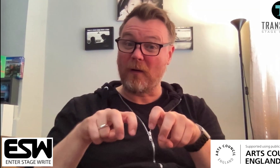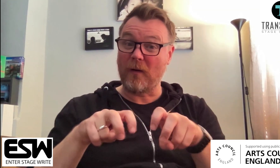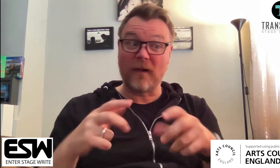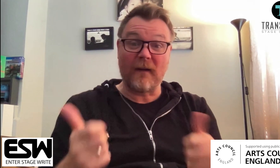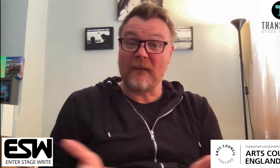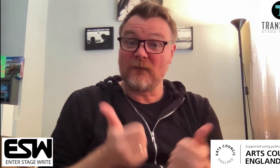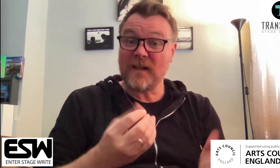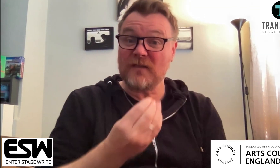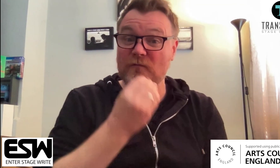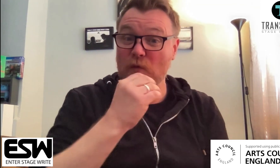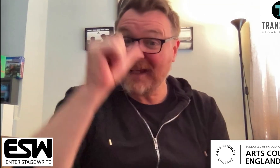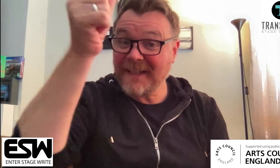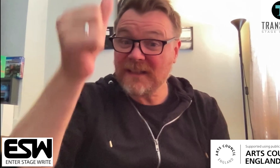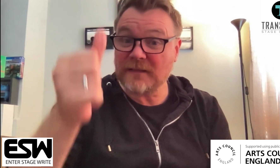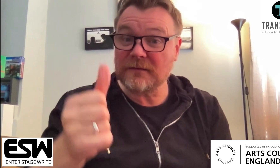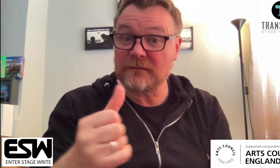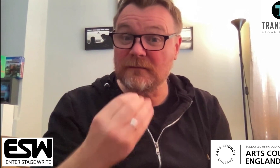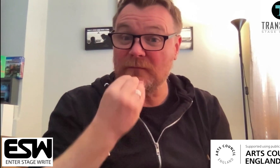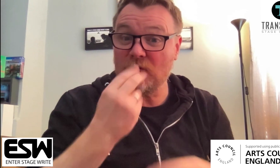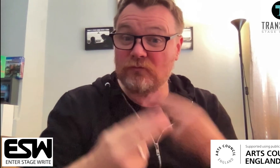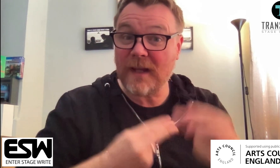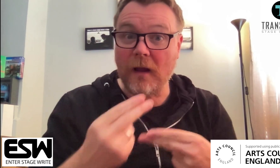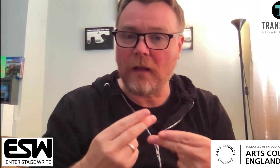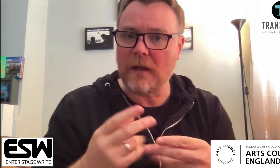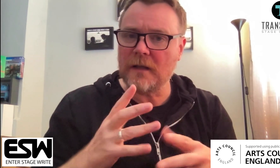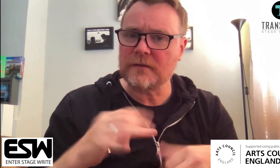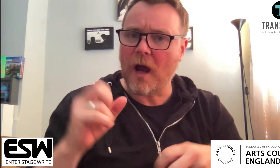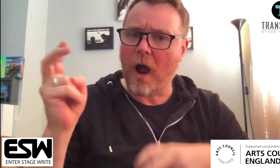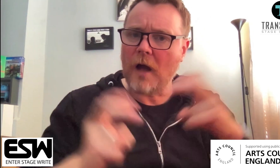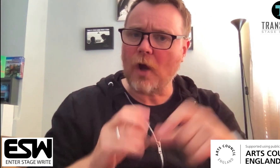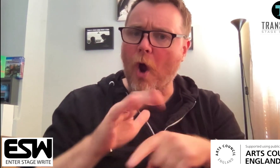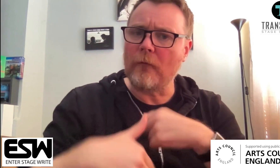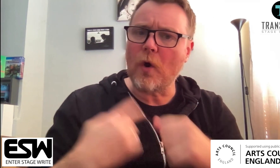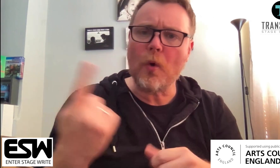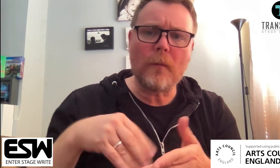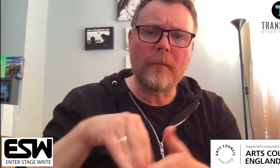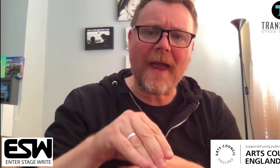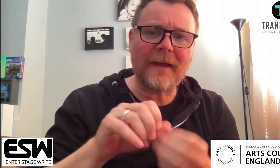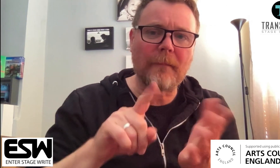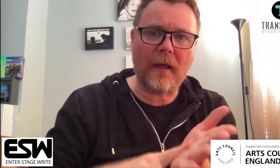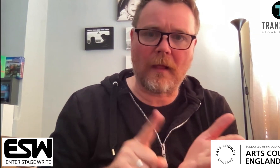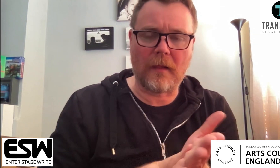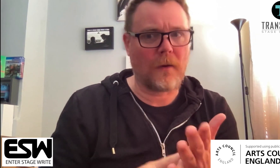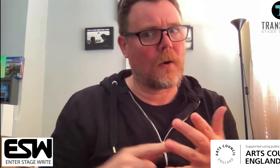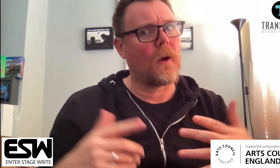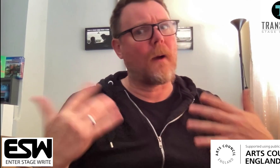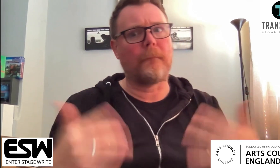an Indian meal and they start arguing about who's going to pay the bill. It's an amazing piece of drama,